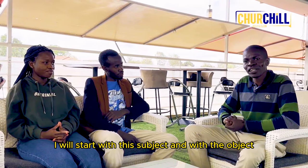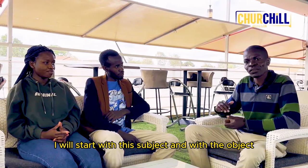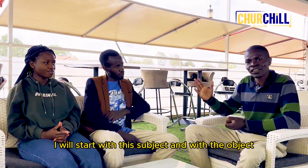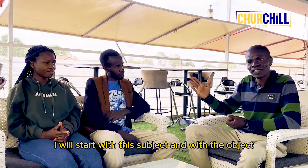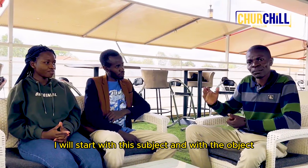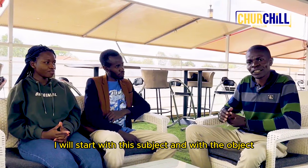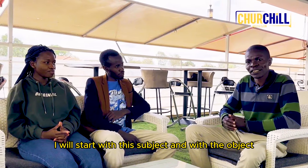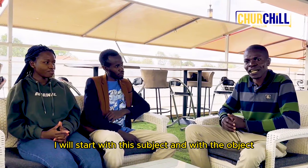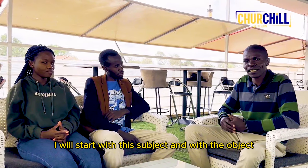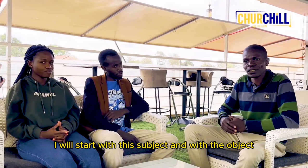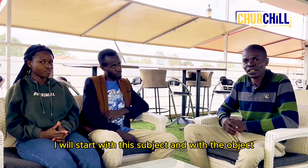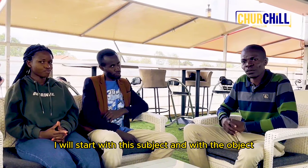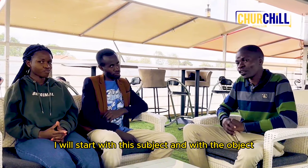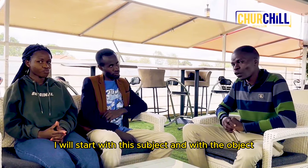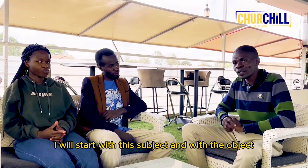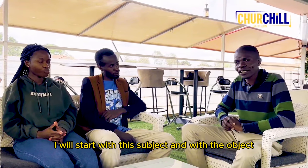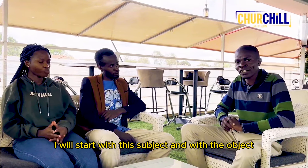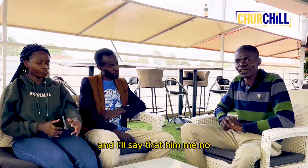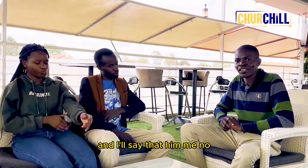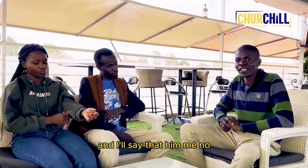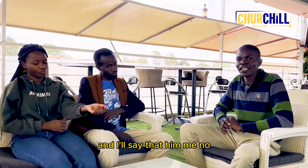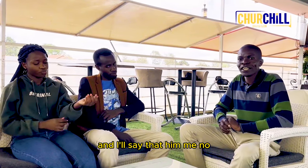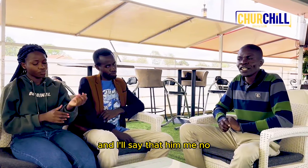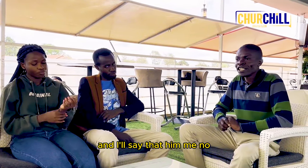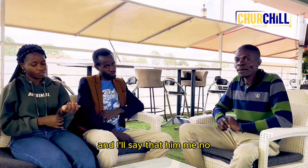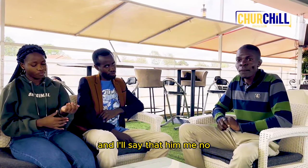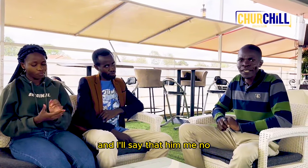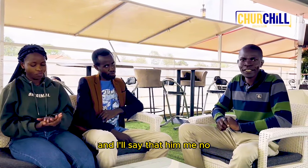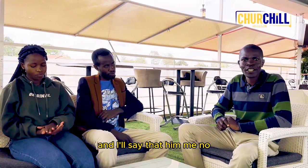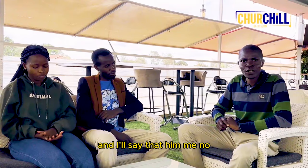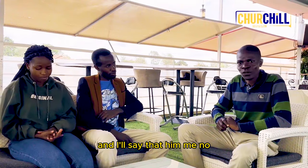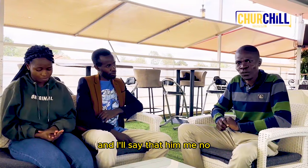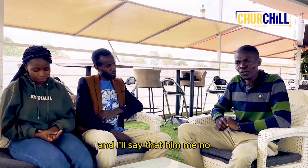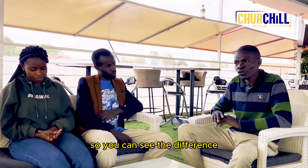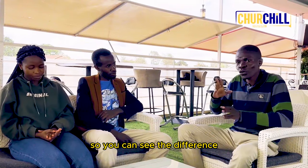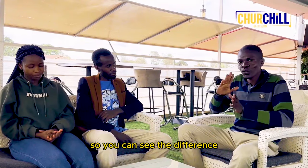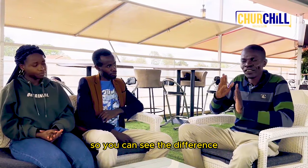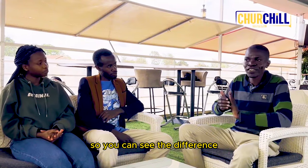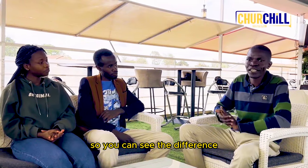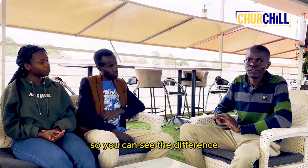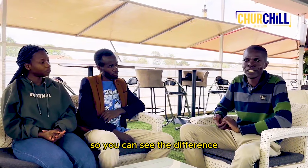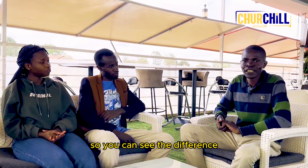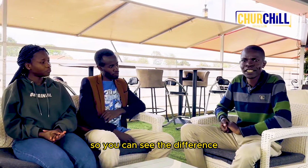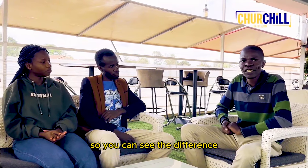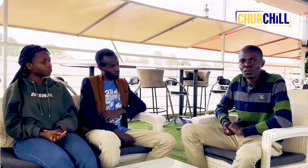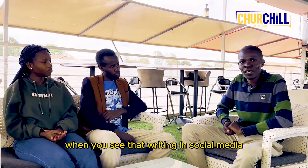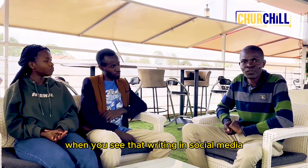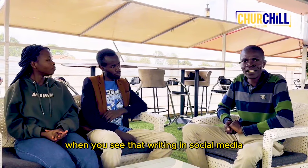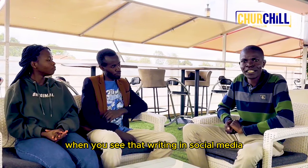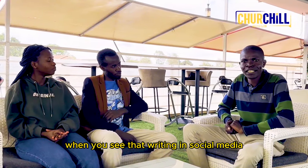will start with the subject and with the object and I will say that. Him, me, no. So, you can see the difference. When you see that